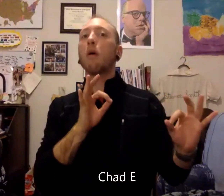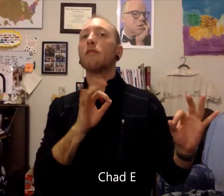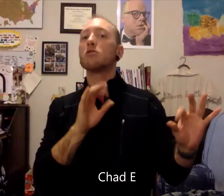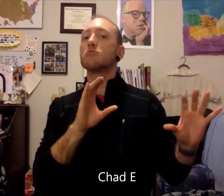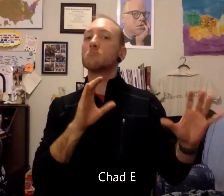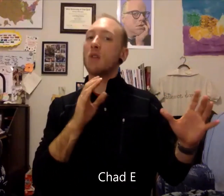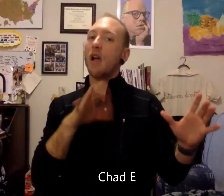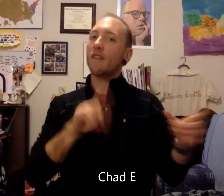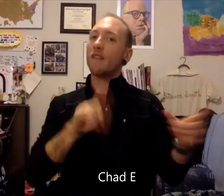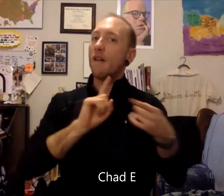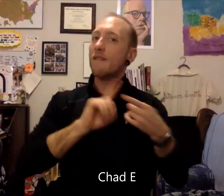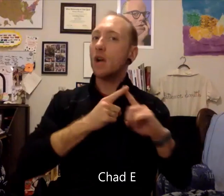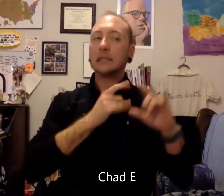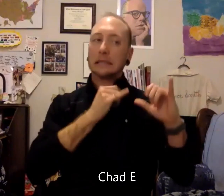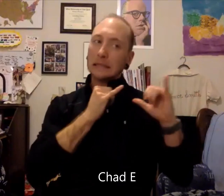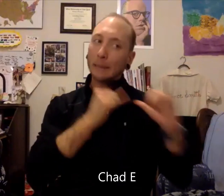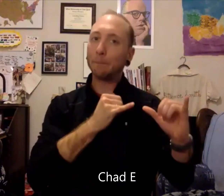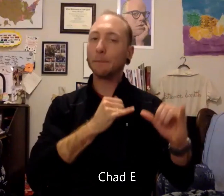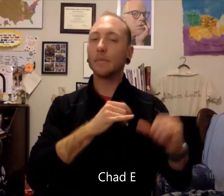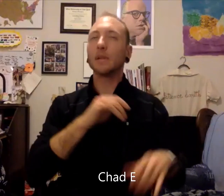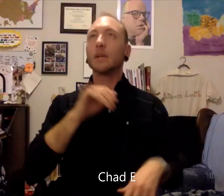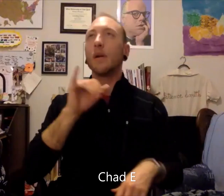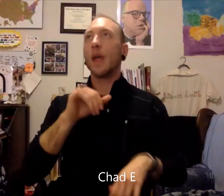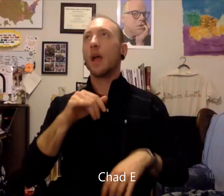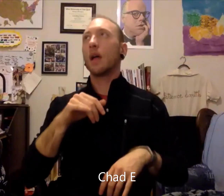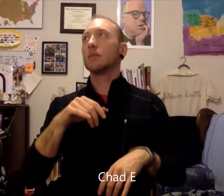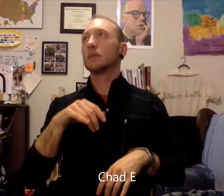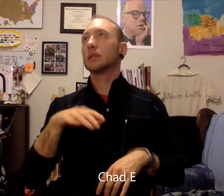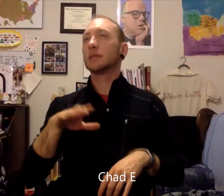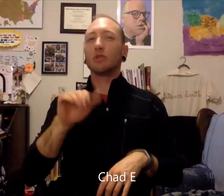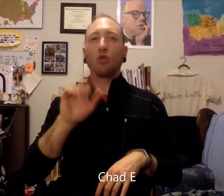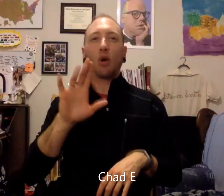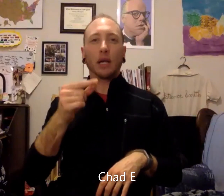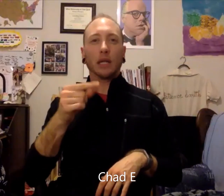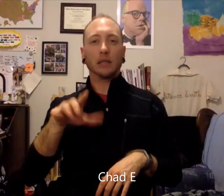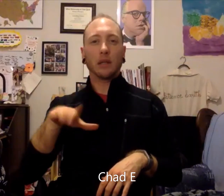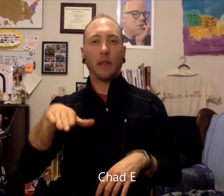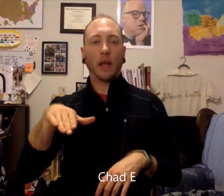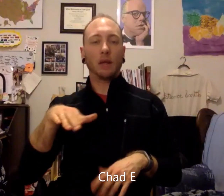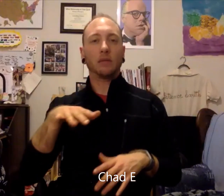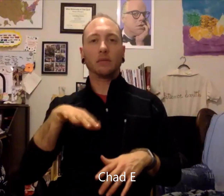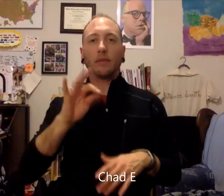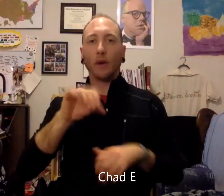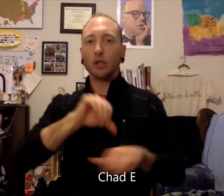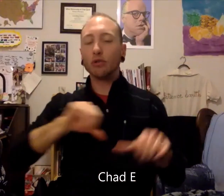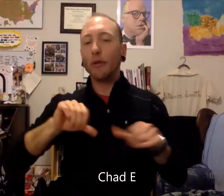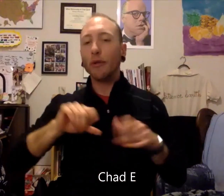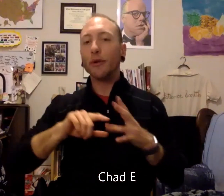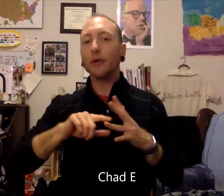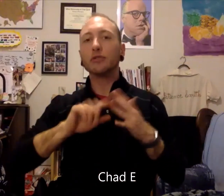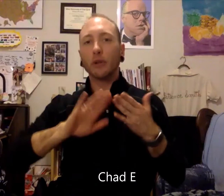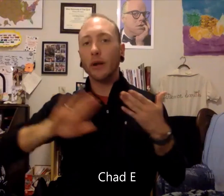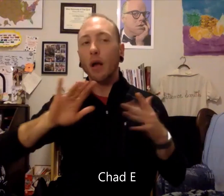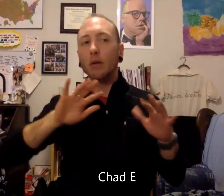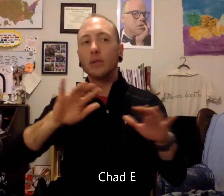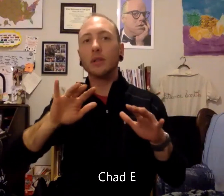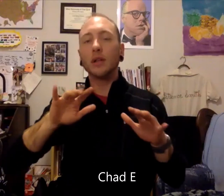is late August. I found these people, started going to school, doing this, and I was supposed to come home for Labor